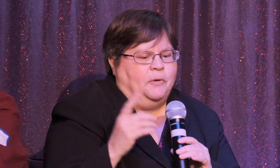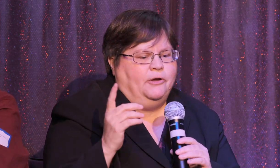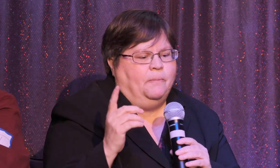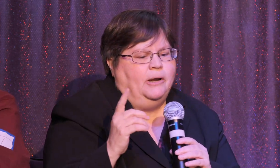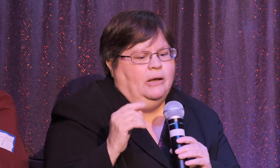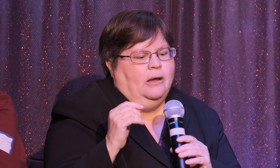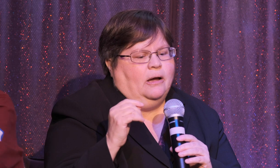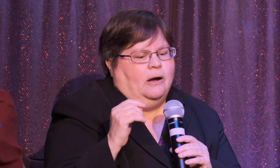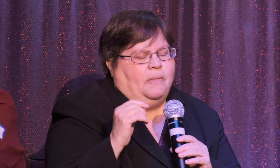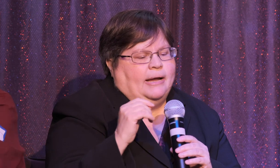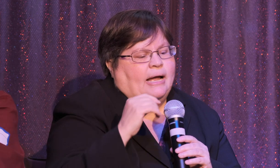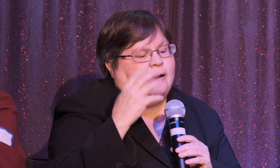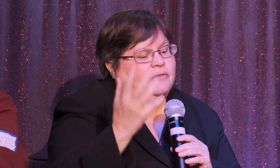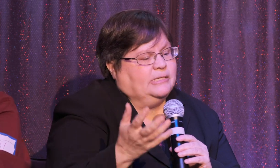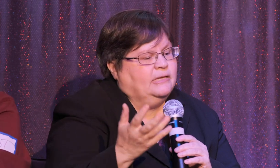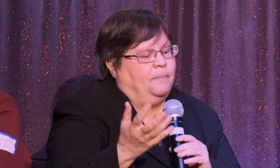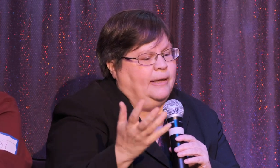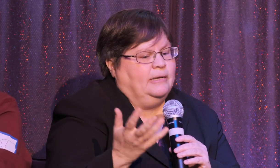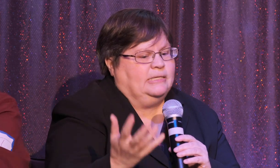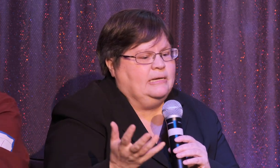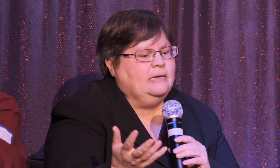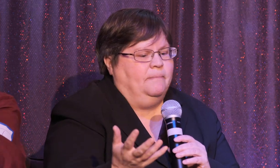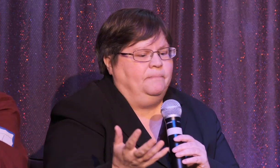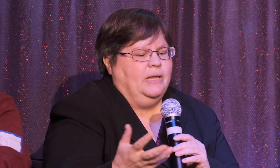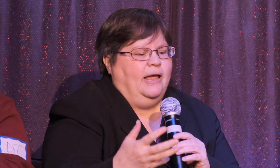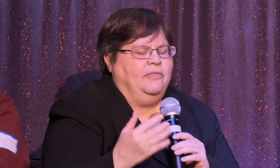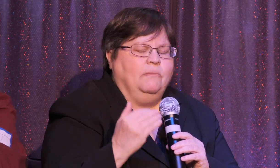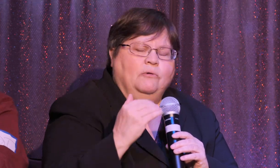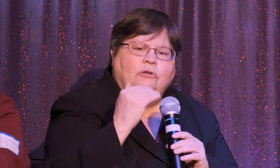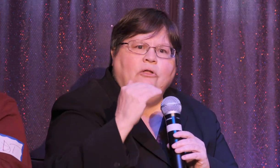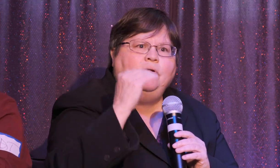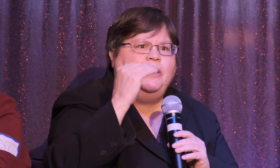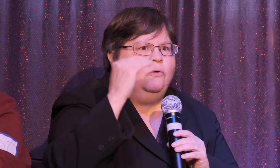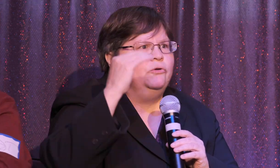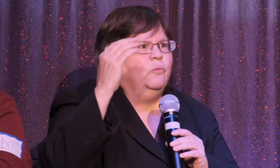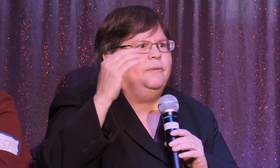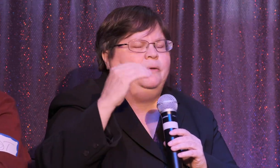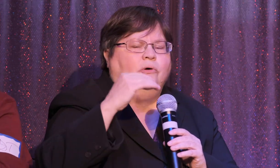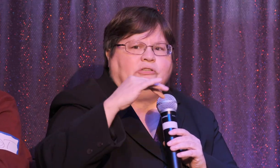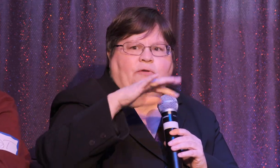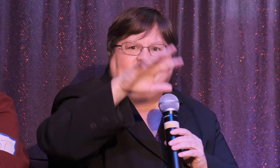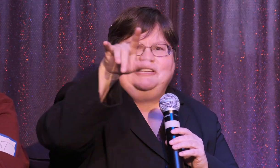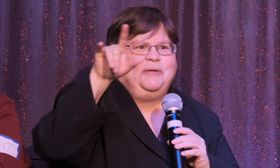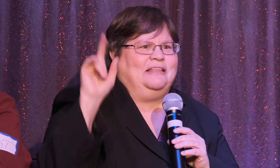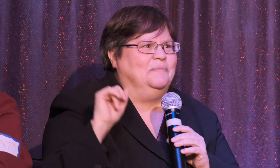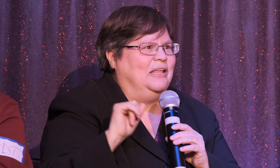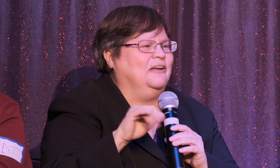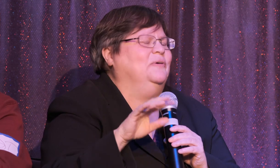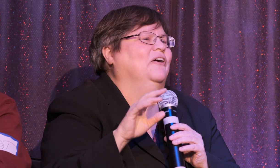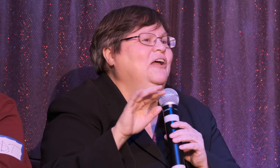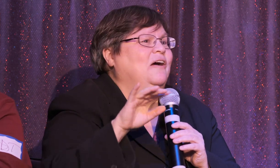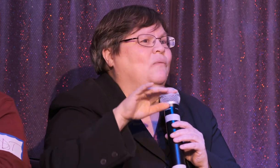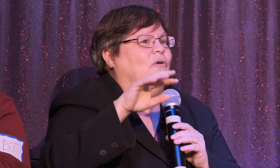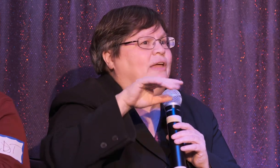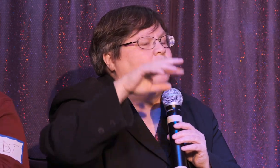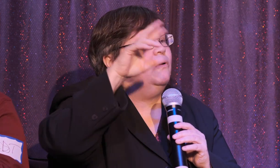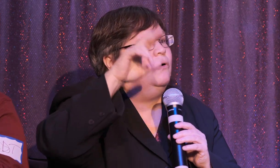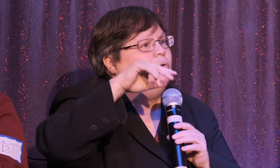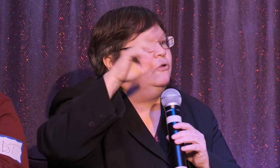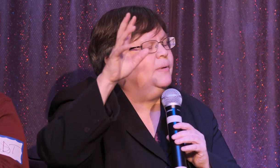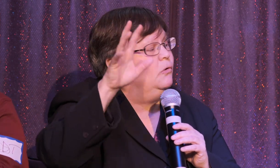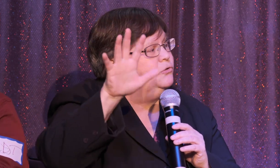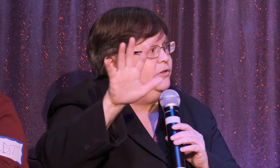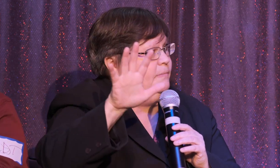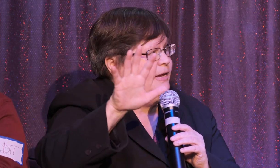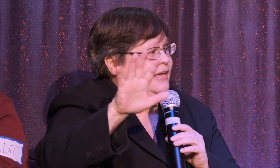played softball there. But I got on this independent team, and they were a little bit older women. Most of us, except Kathy Milano here, were